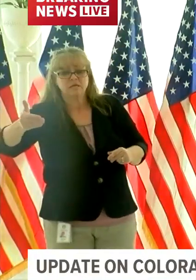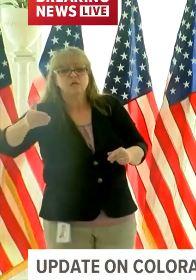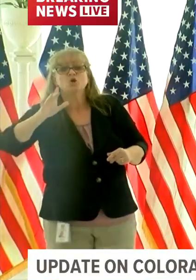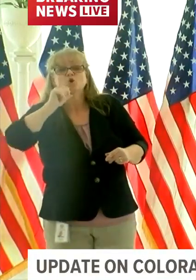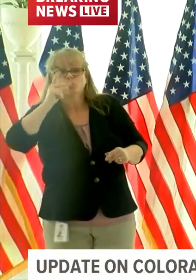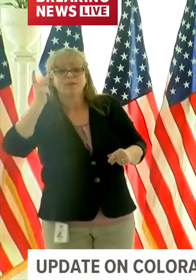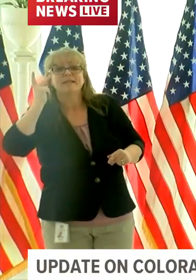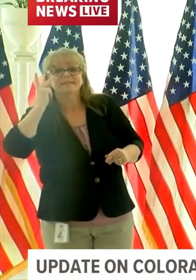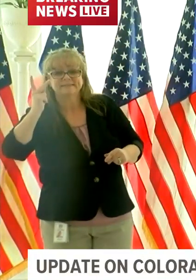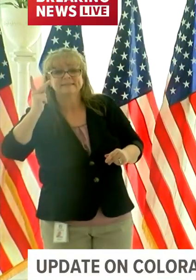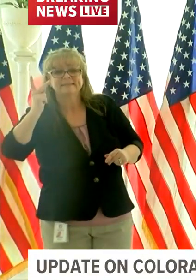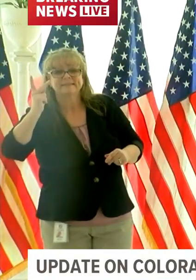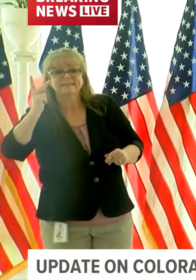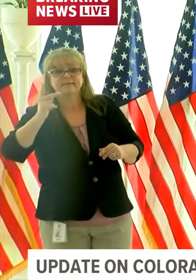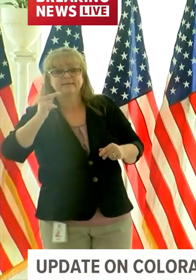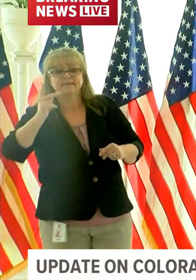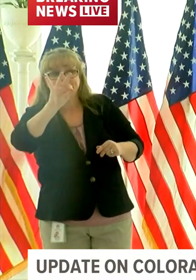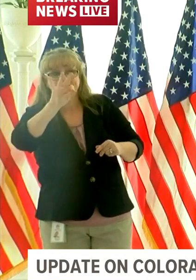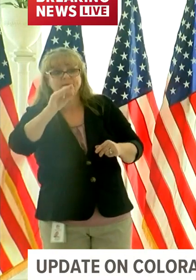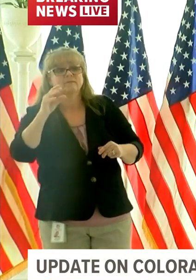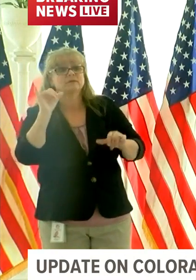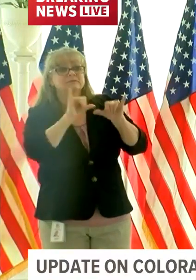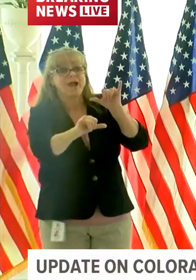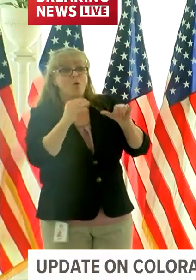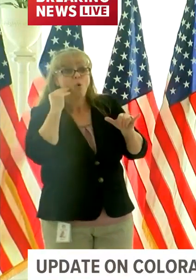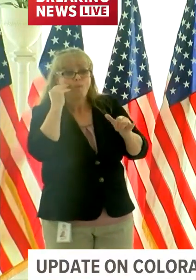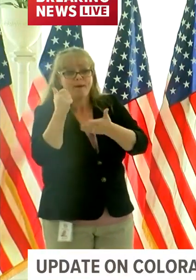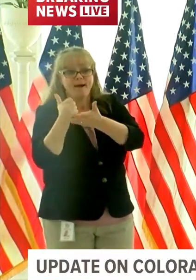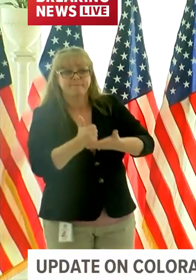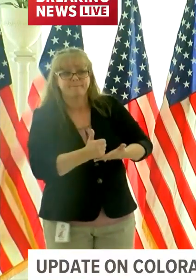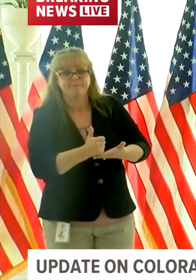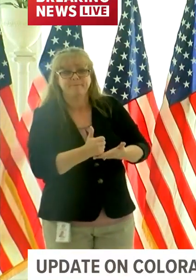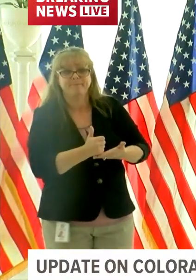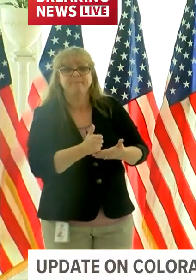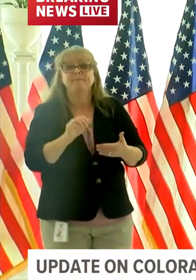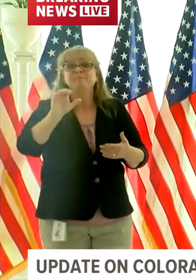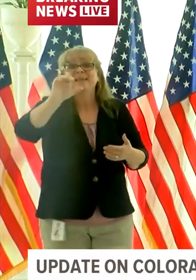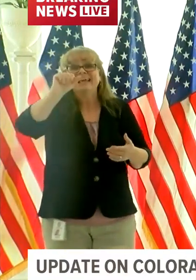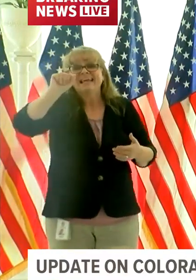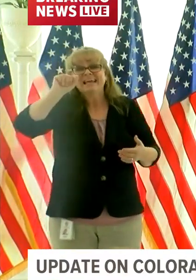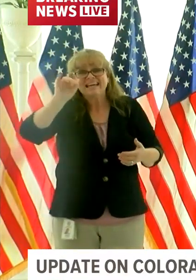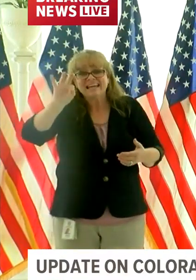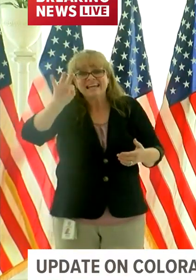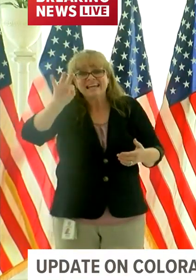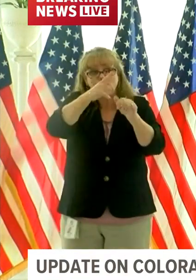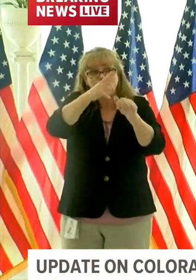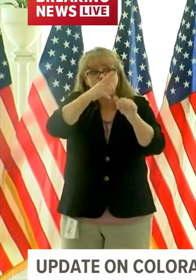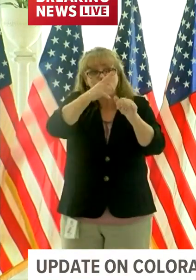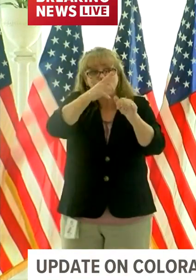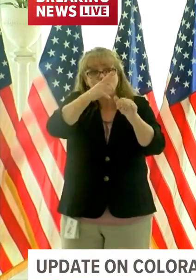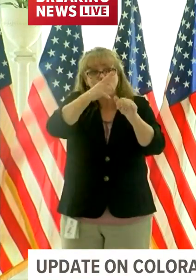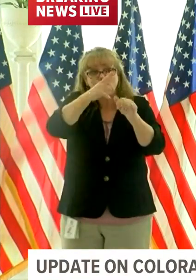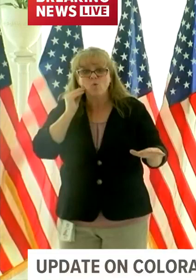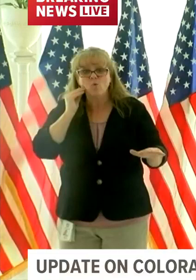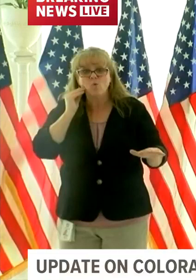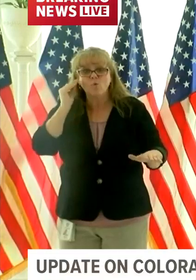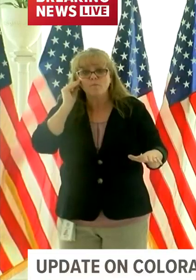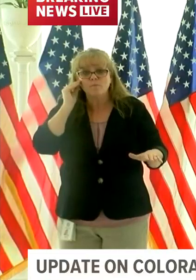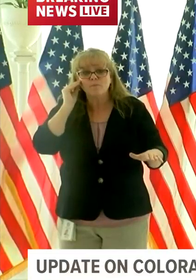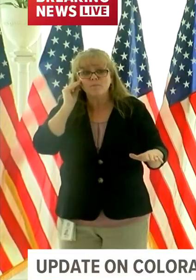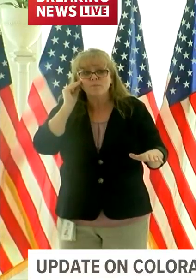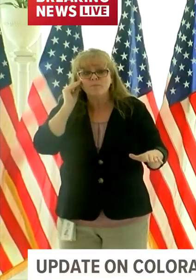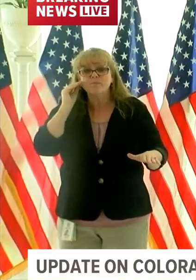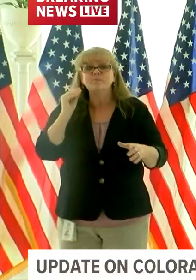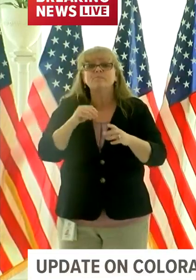because of this delay factor, right? Everybody stays home, whatever percent that is. it doesn't have any effect on the number of people that get it the next day, the